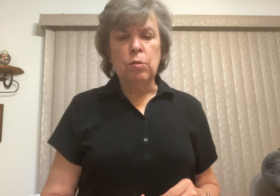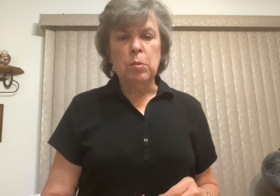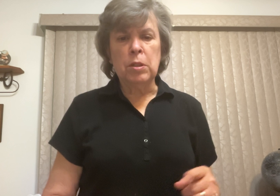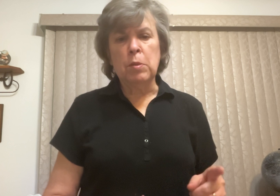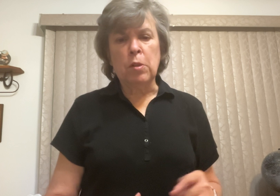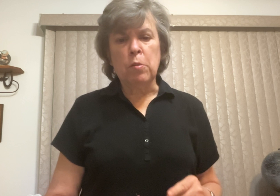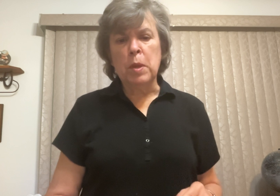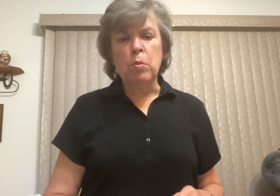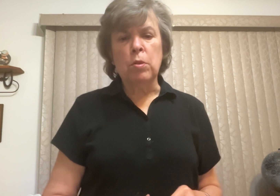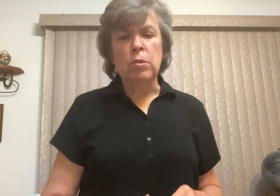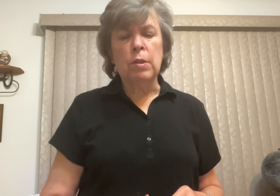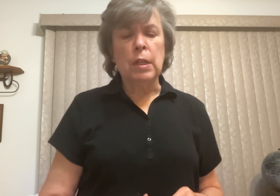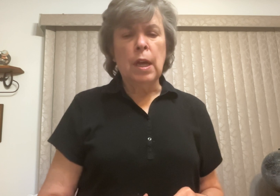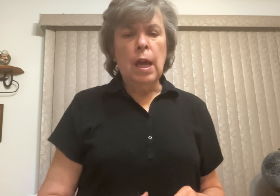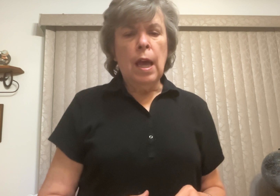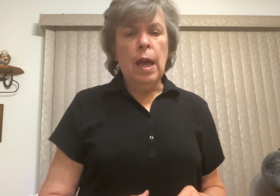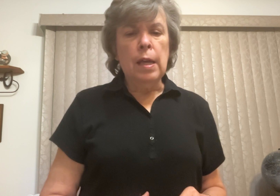to see what other people are doing, and